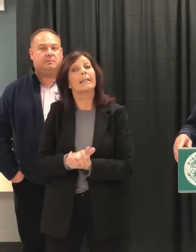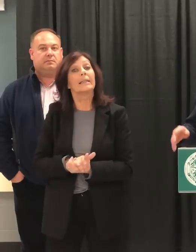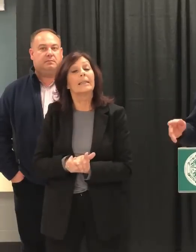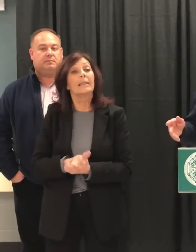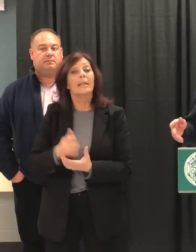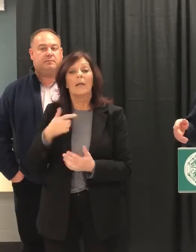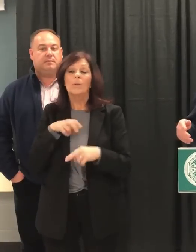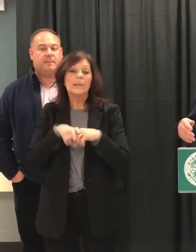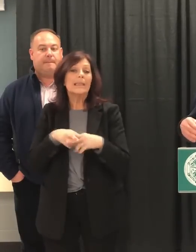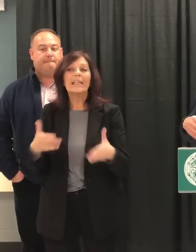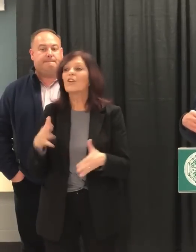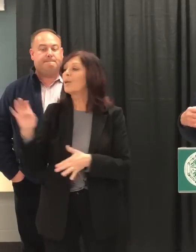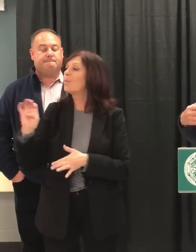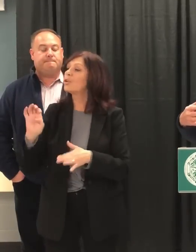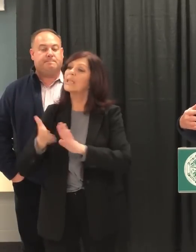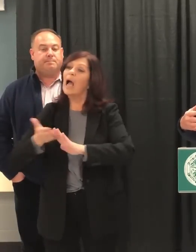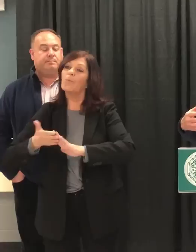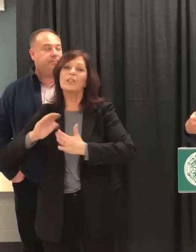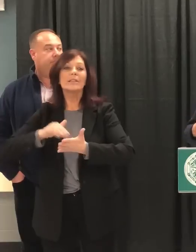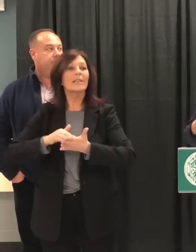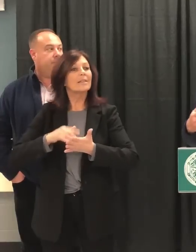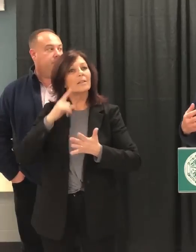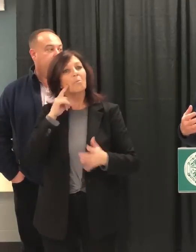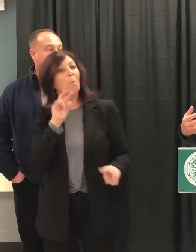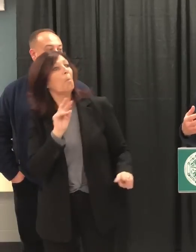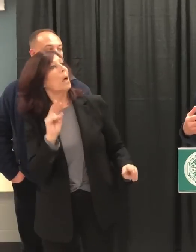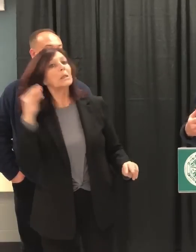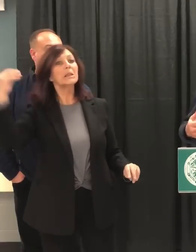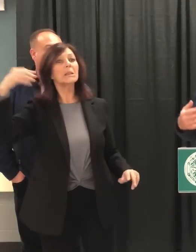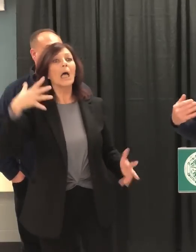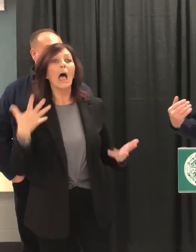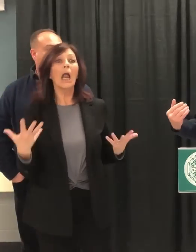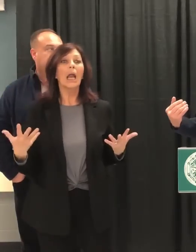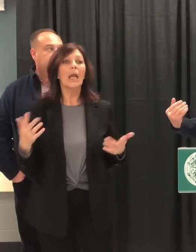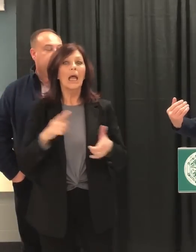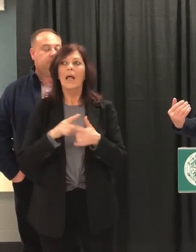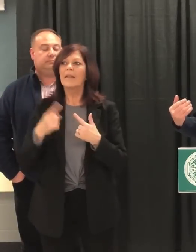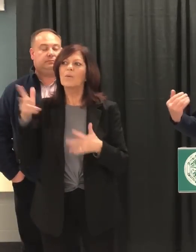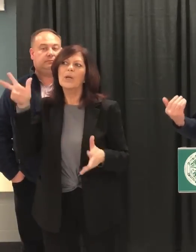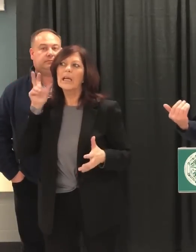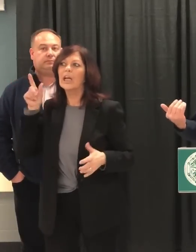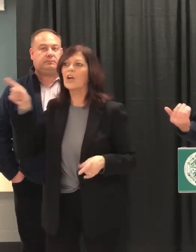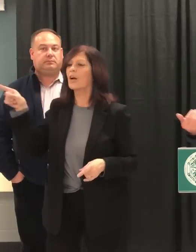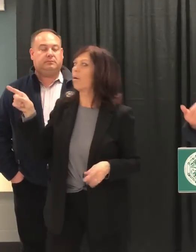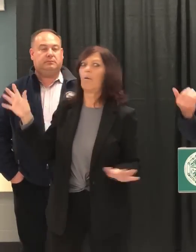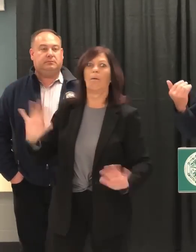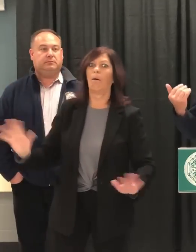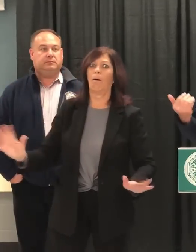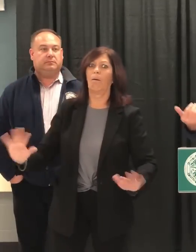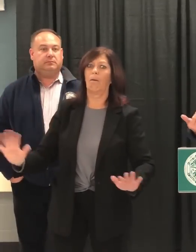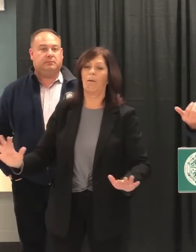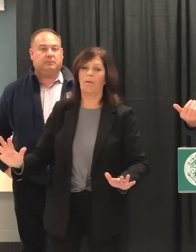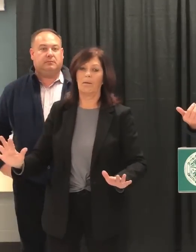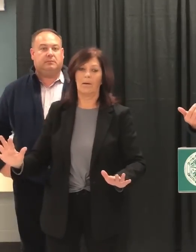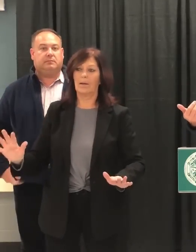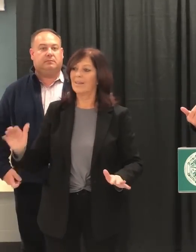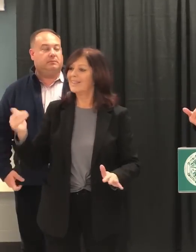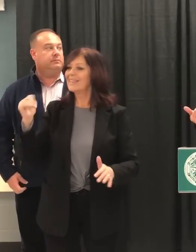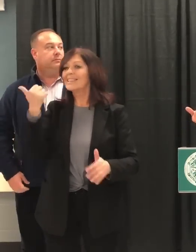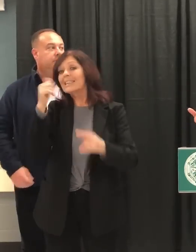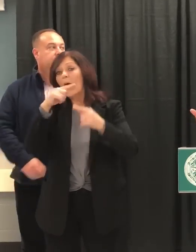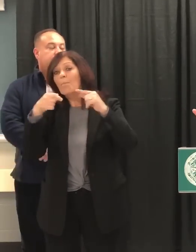were sitting here at the Emergency Operations Center, and it started getting nicer, and it started getting sunny. And then we were getting reports from the field just 10